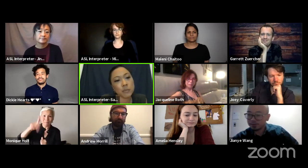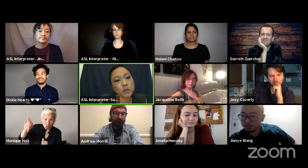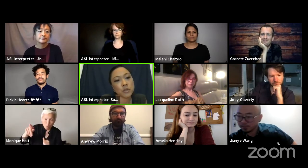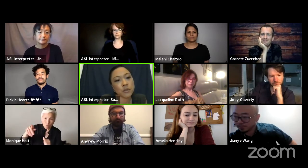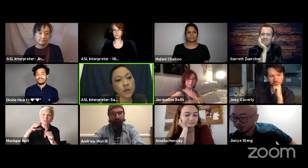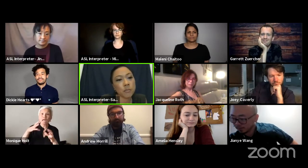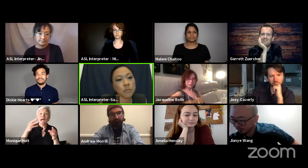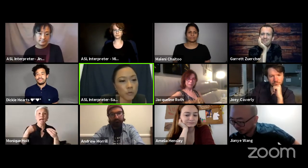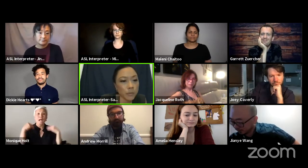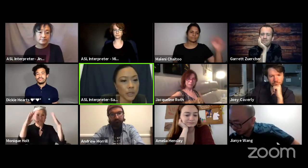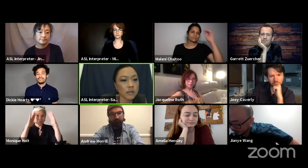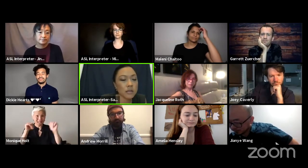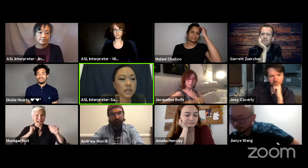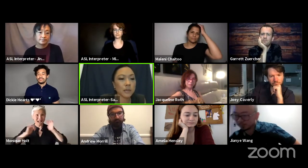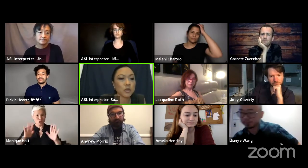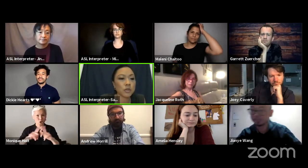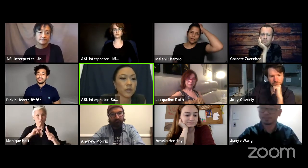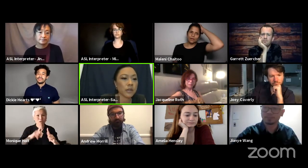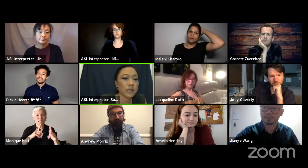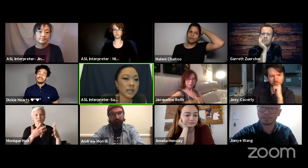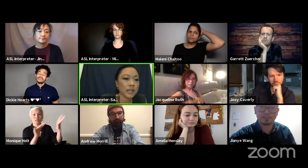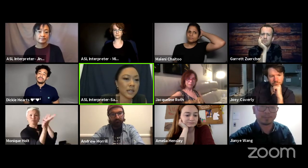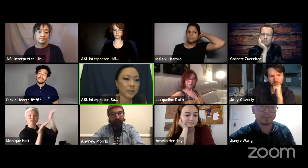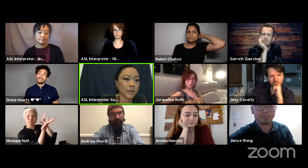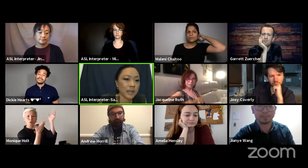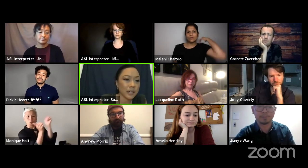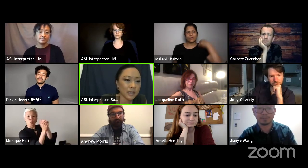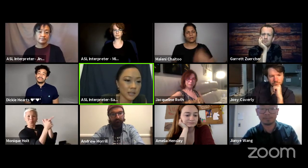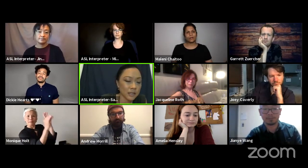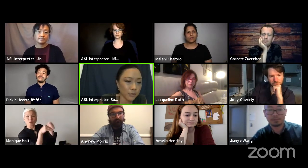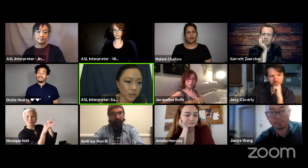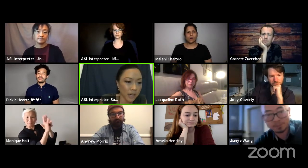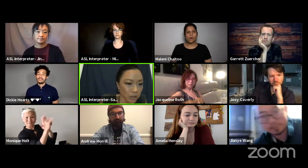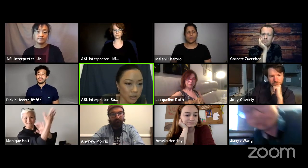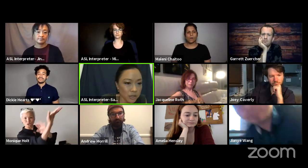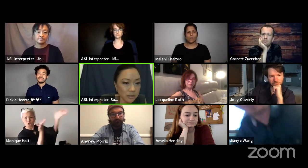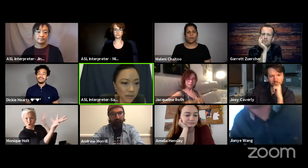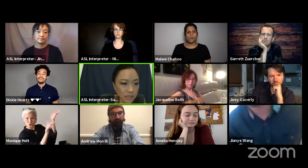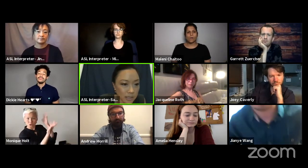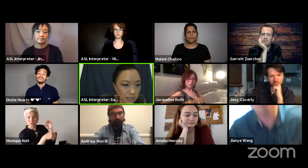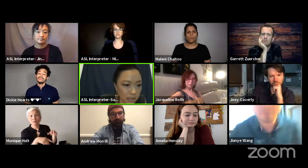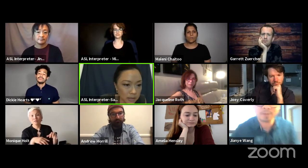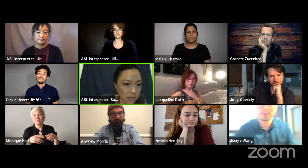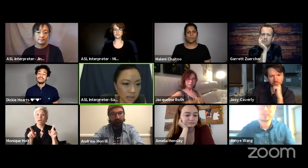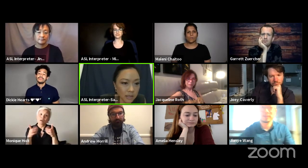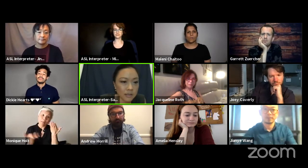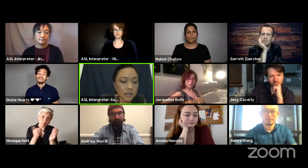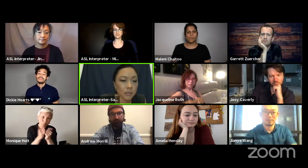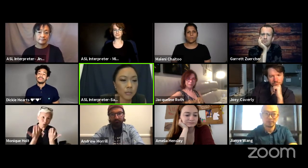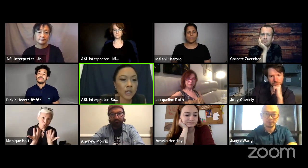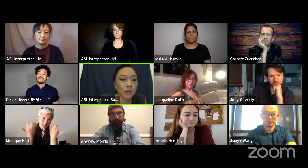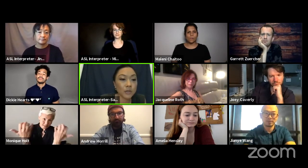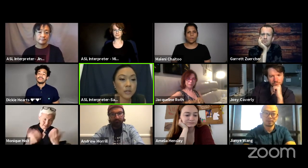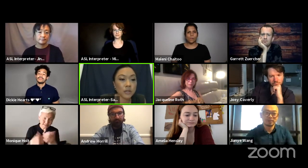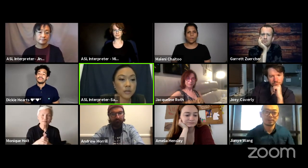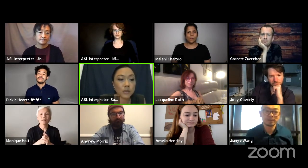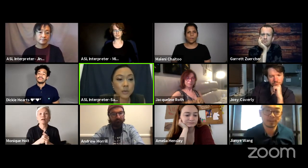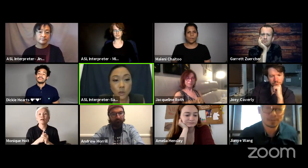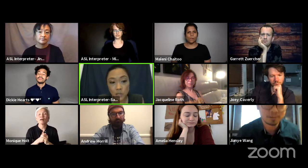capture different movements, capture different different characters and their identities, and being able to interact with those